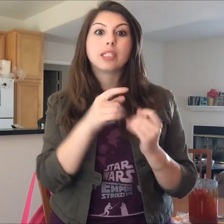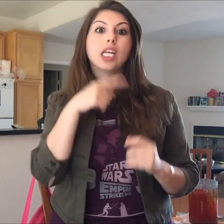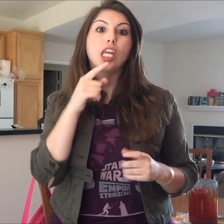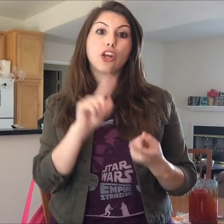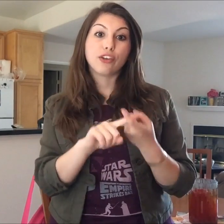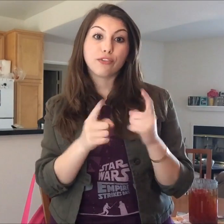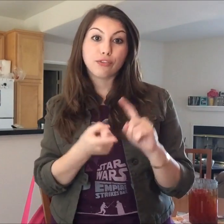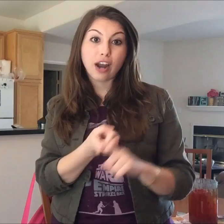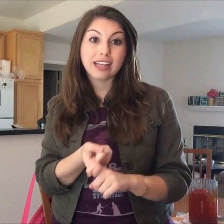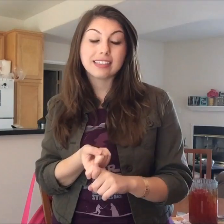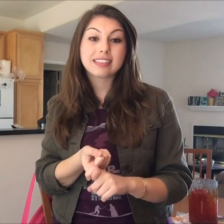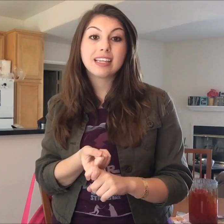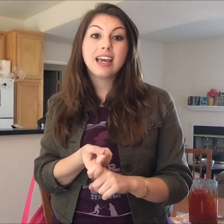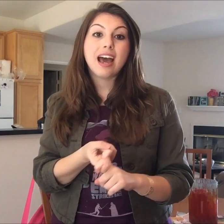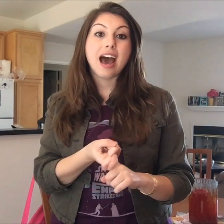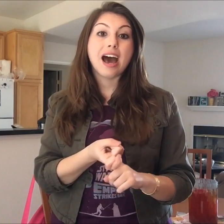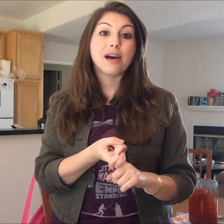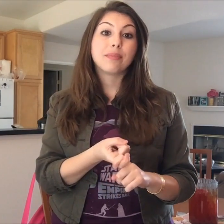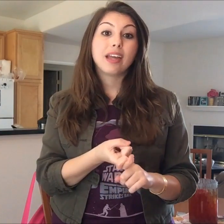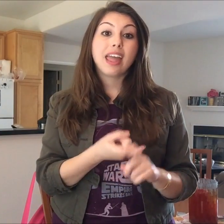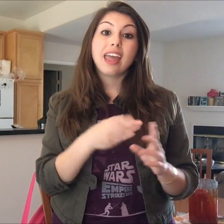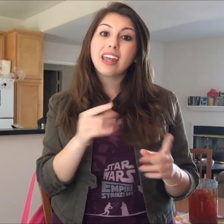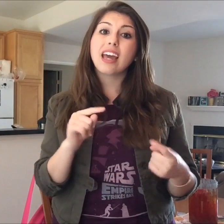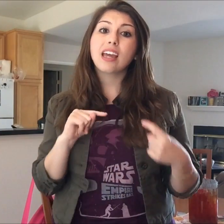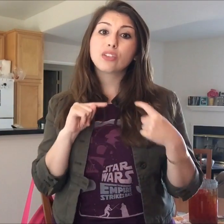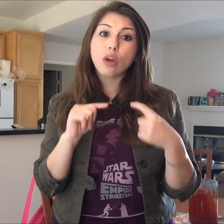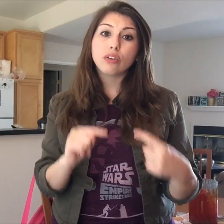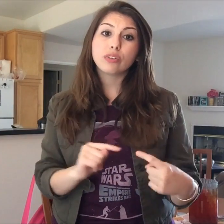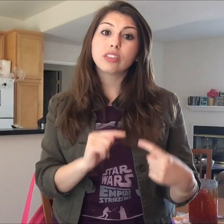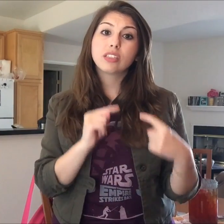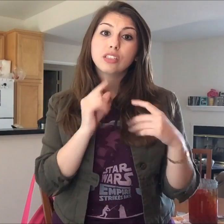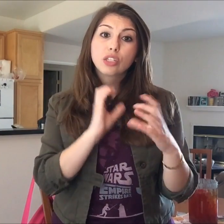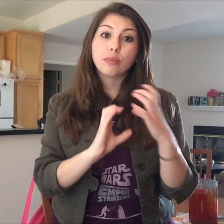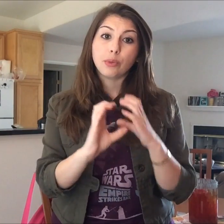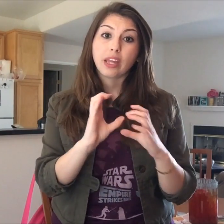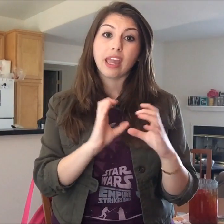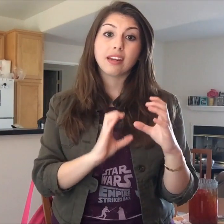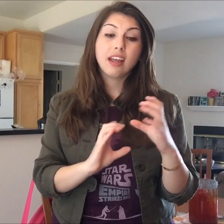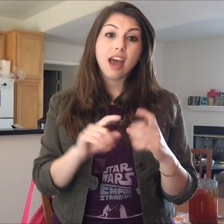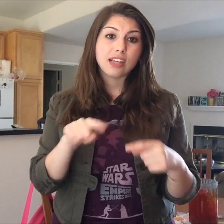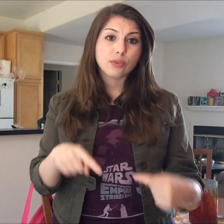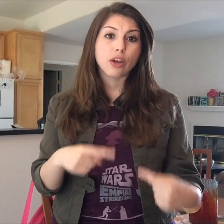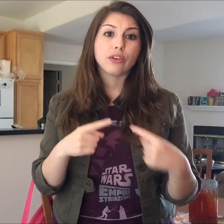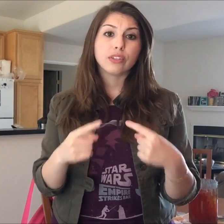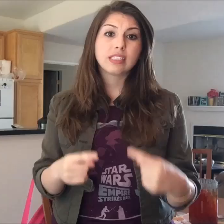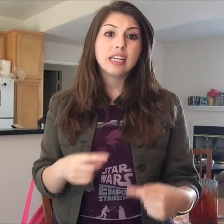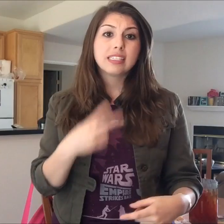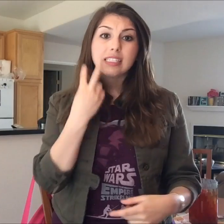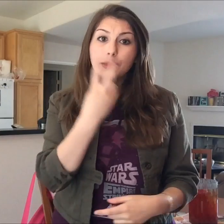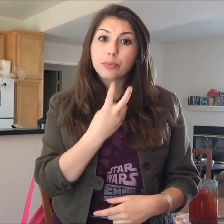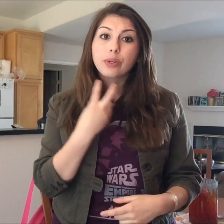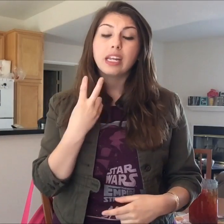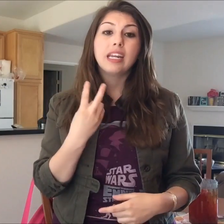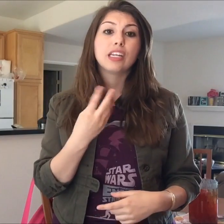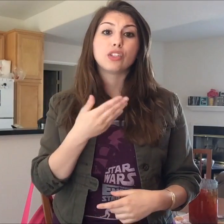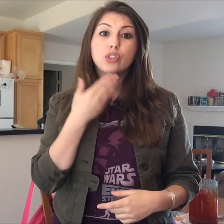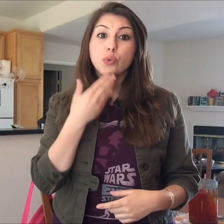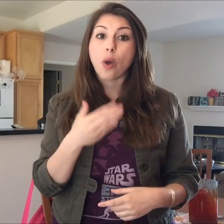and hearing friends. And I struggled to communicate. I struggled to lip read and to do well